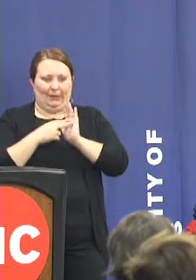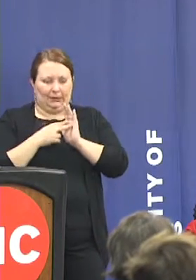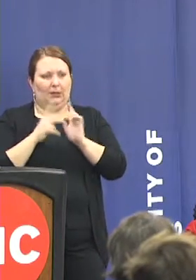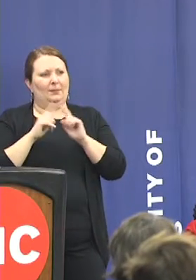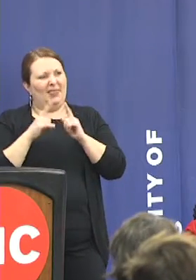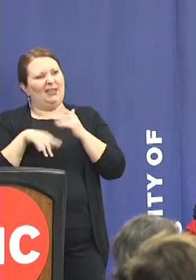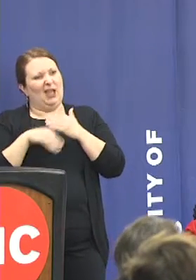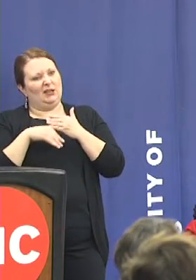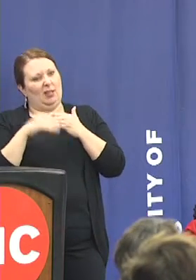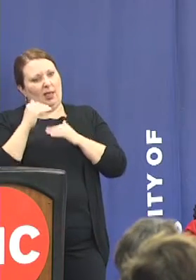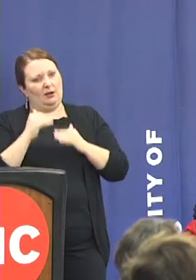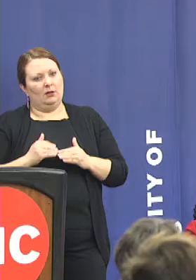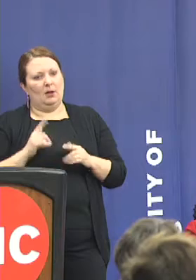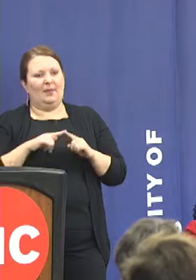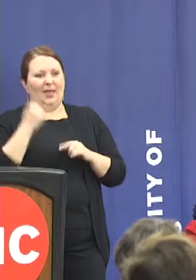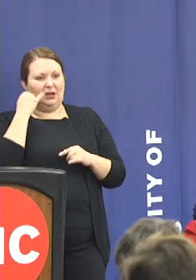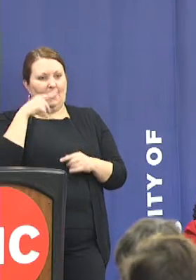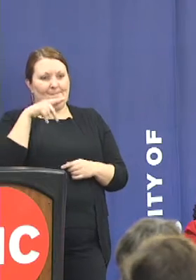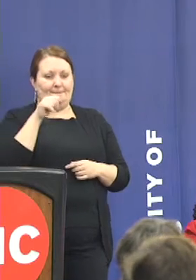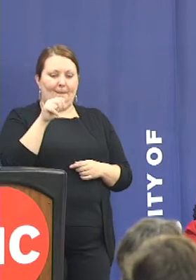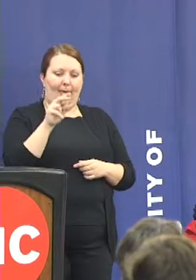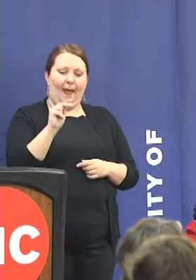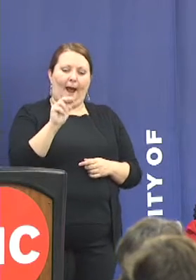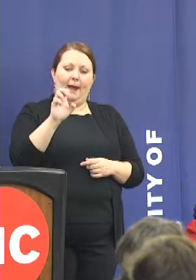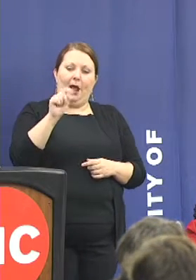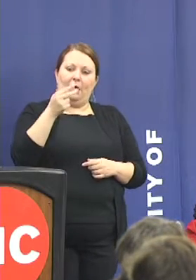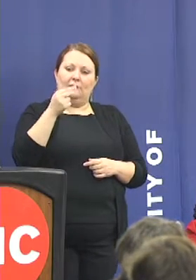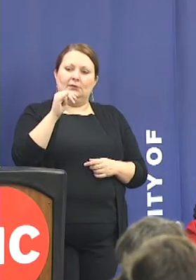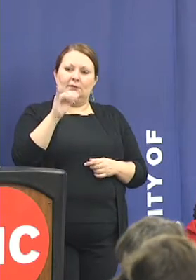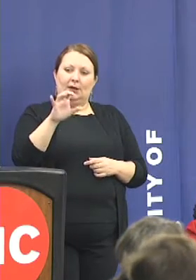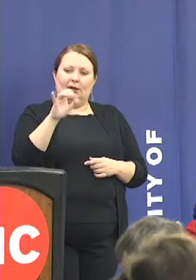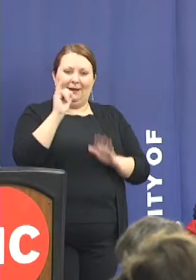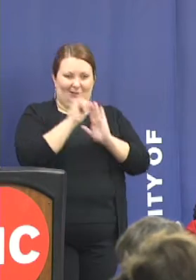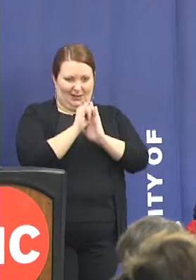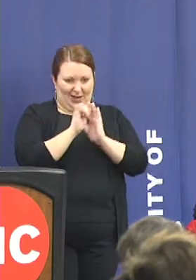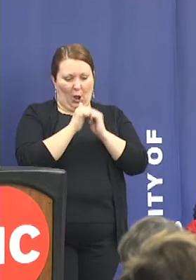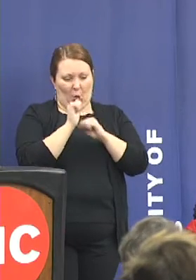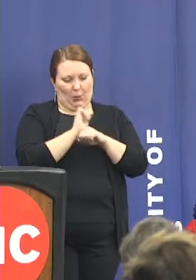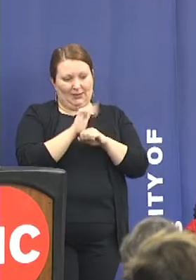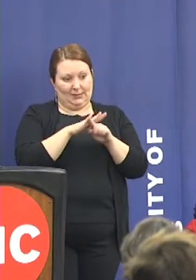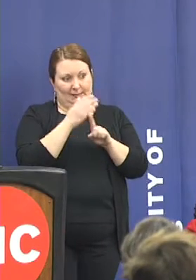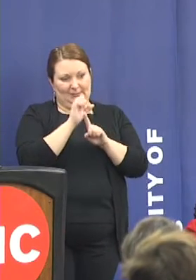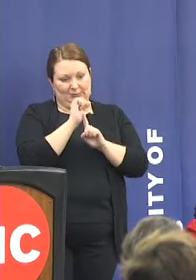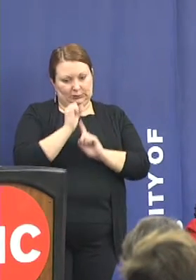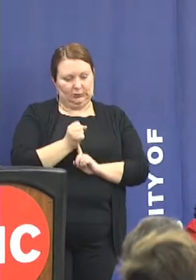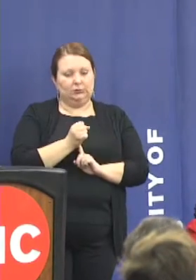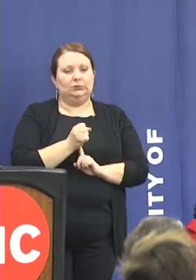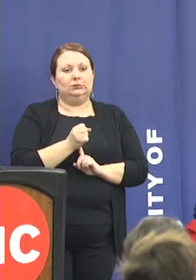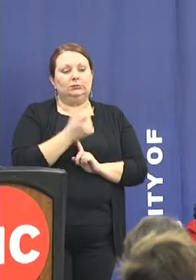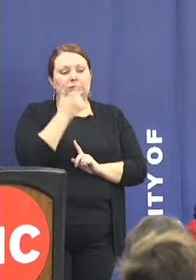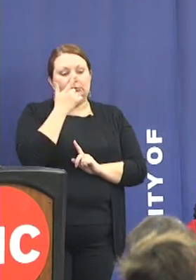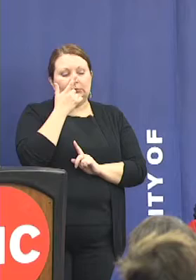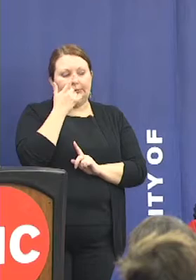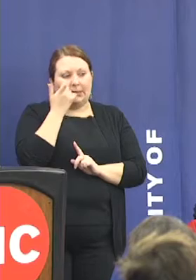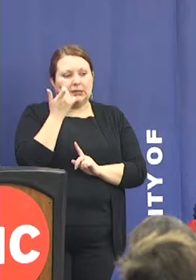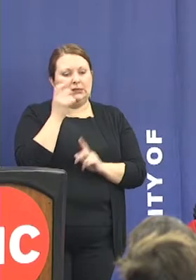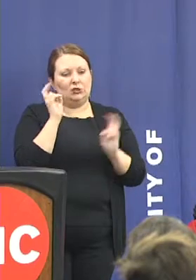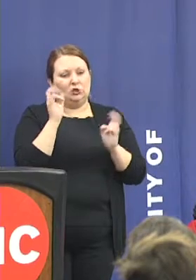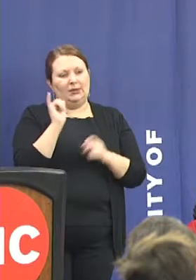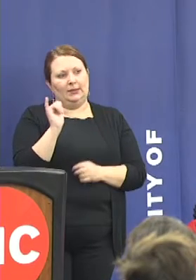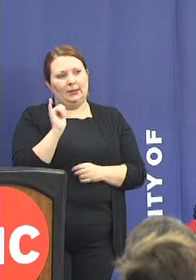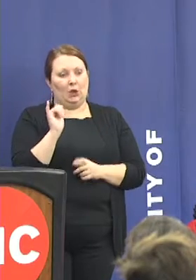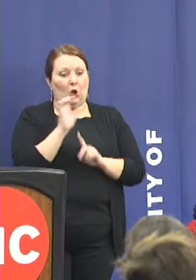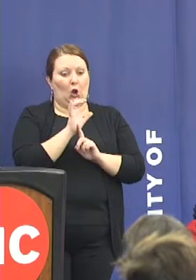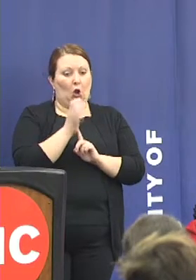the extent to which these pan-ethnic identities work in some contexts is because of, like, issues of